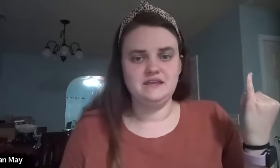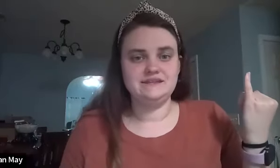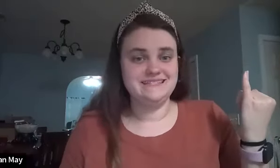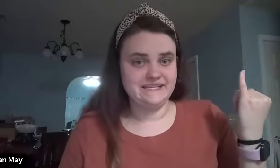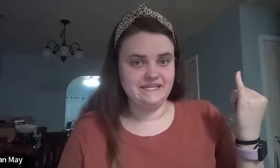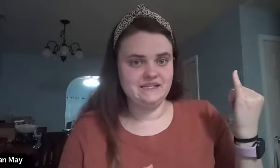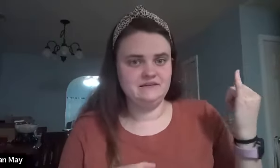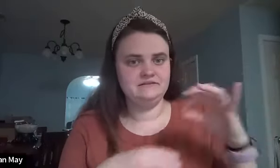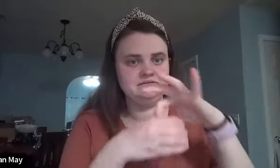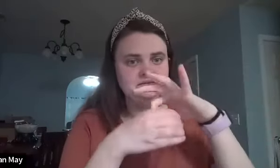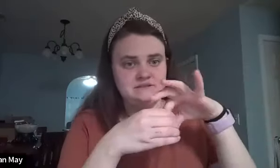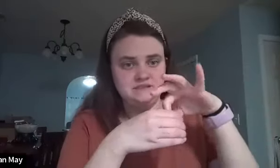Then tea.